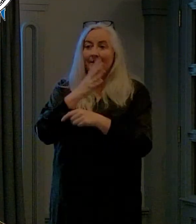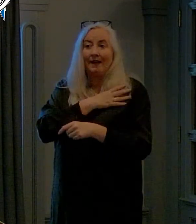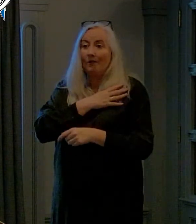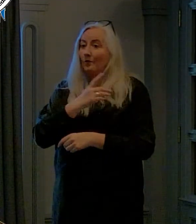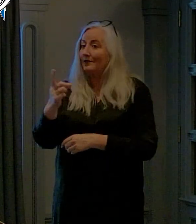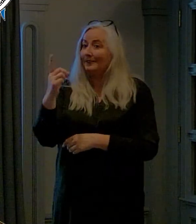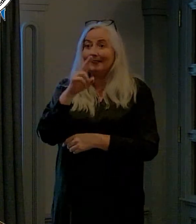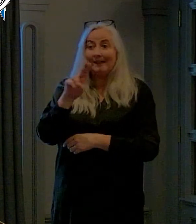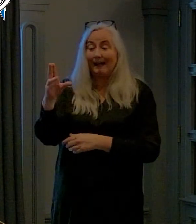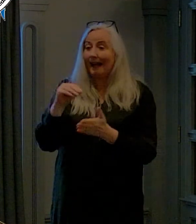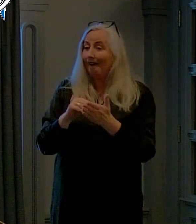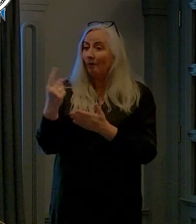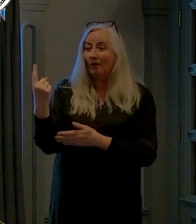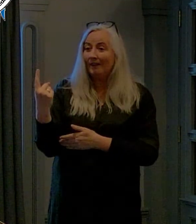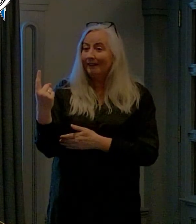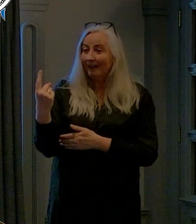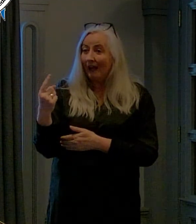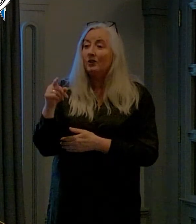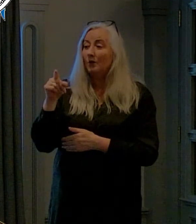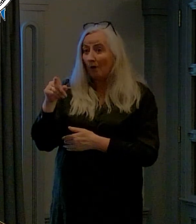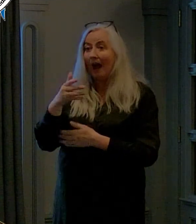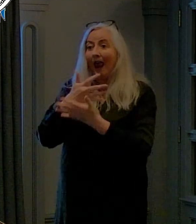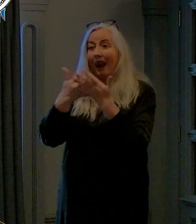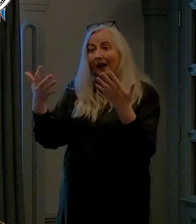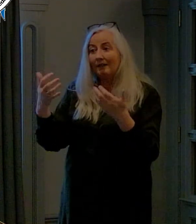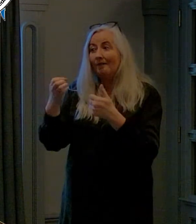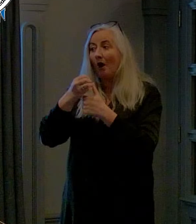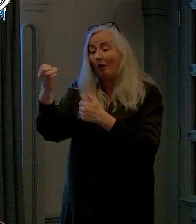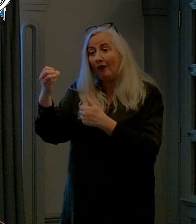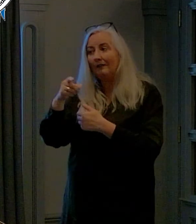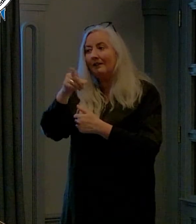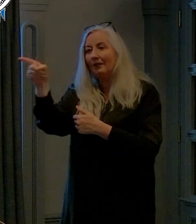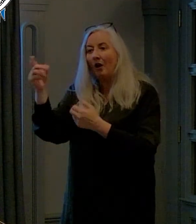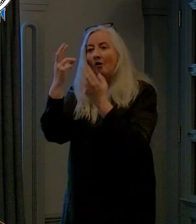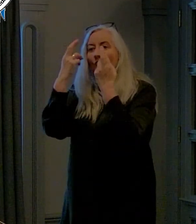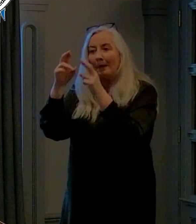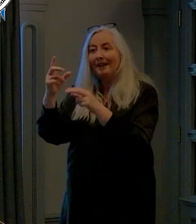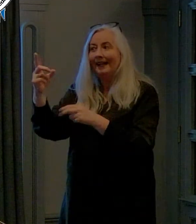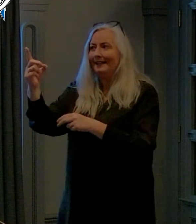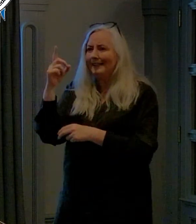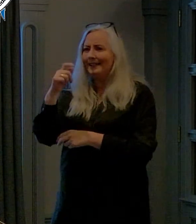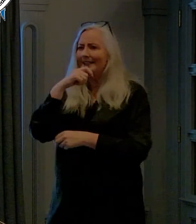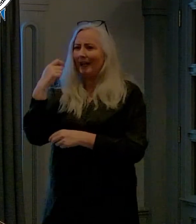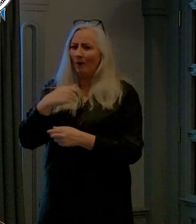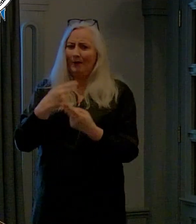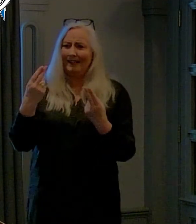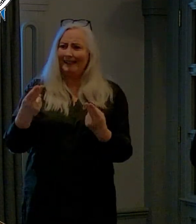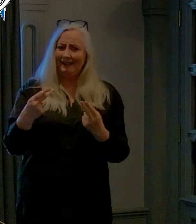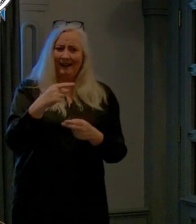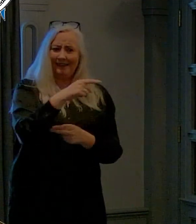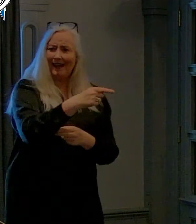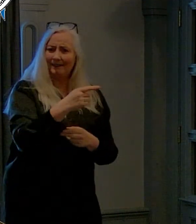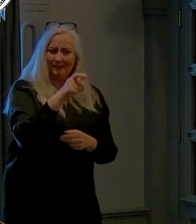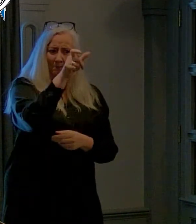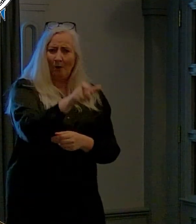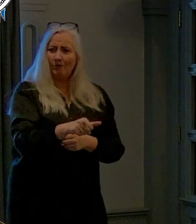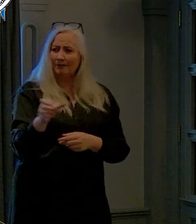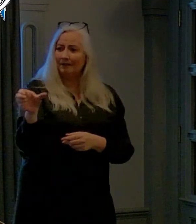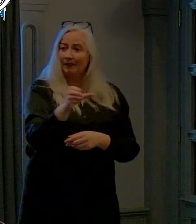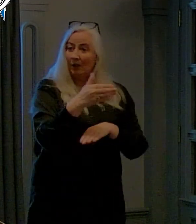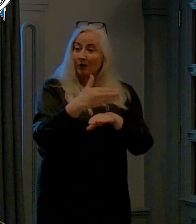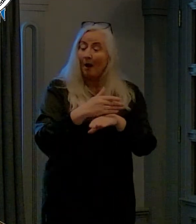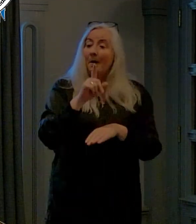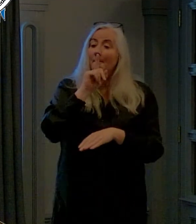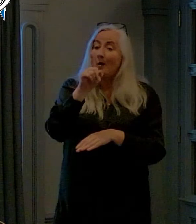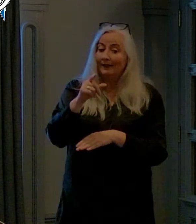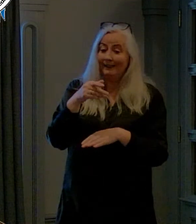I'm sure that would have been brought forward by a lot of other different reps and councillors at the time, but in my